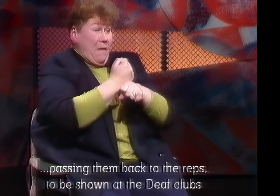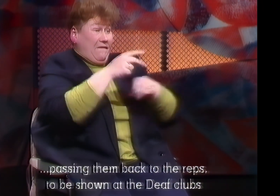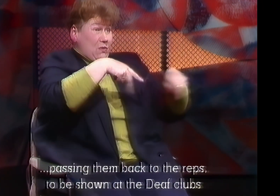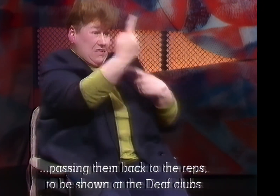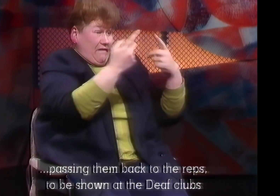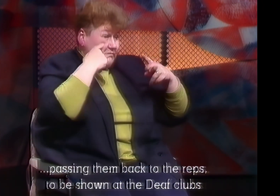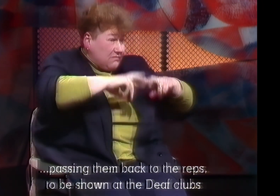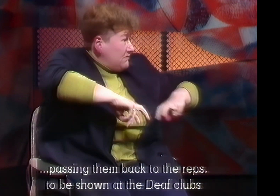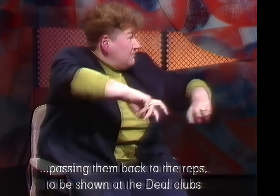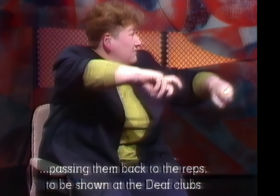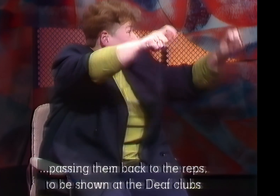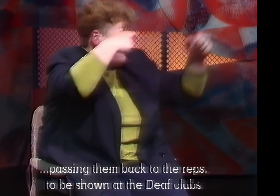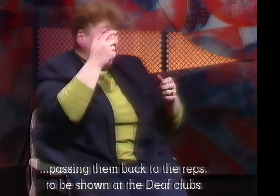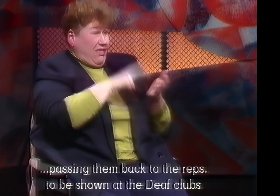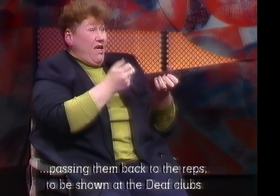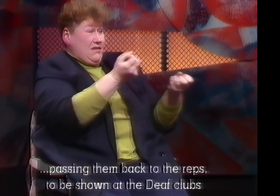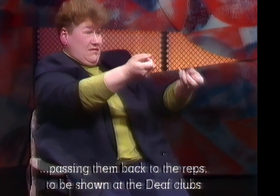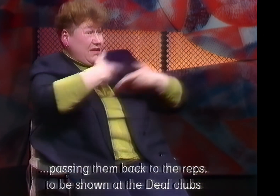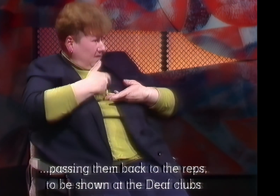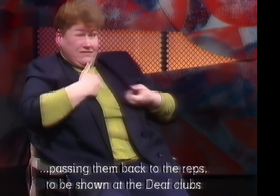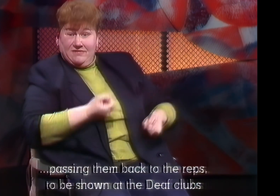back to the reps to be shown at the deaf clubs.